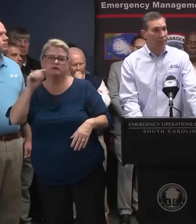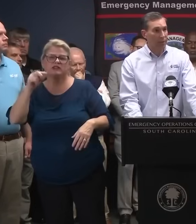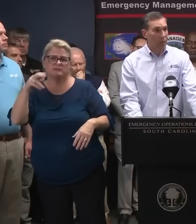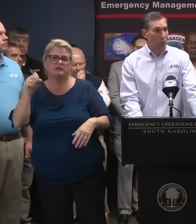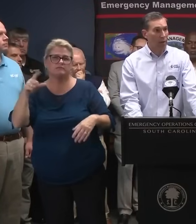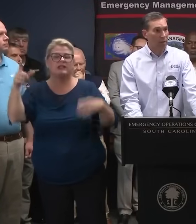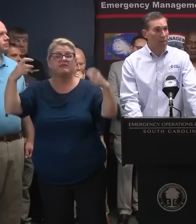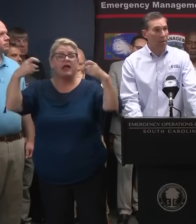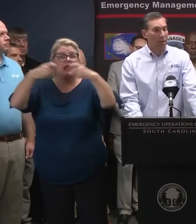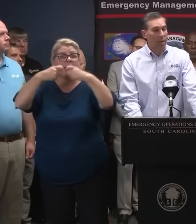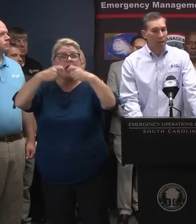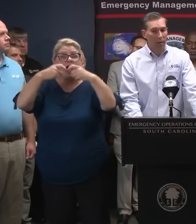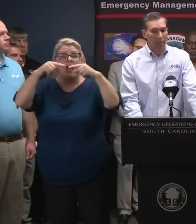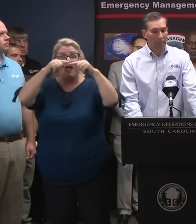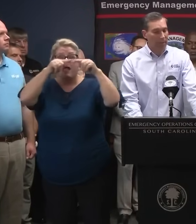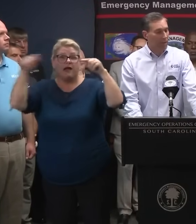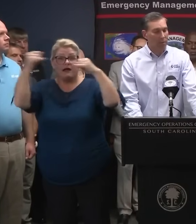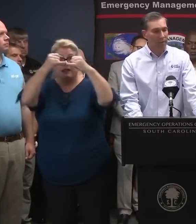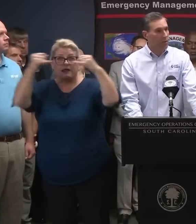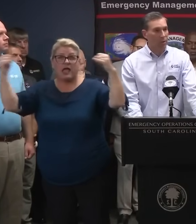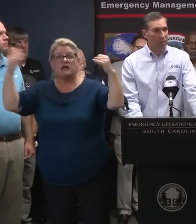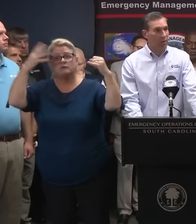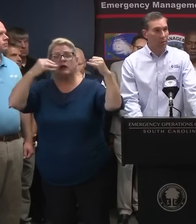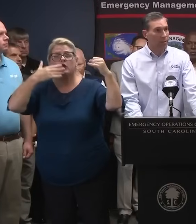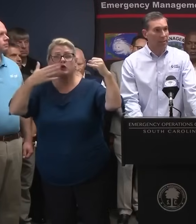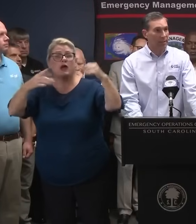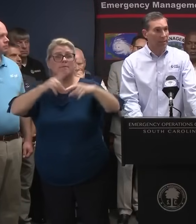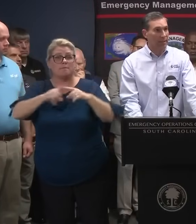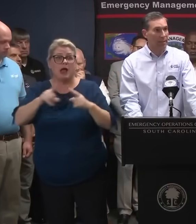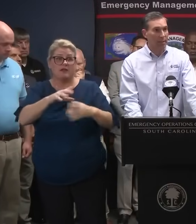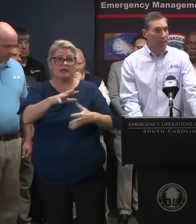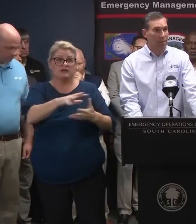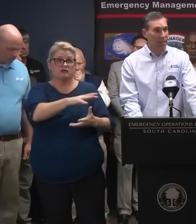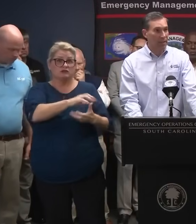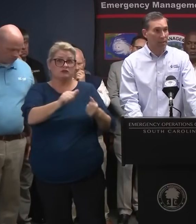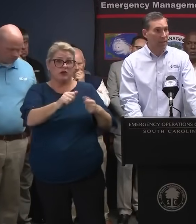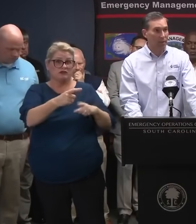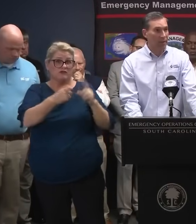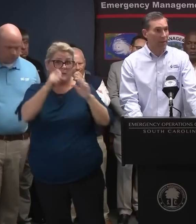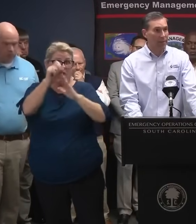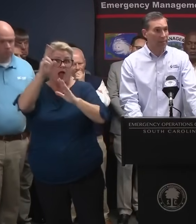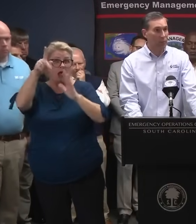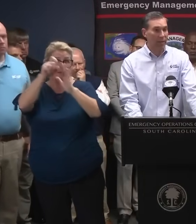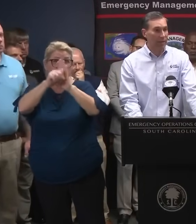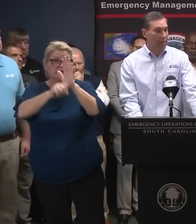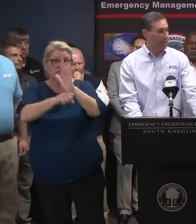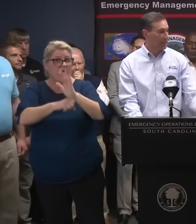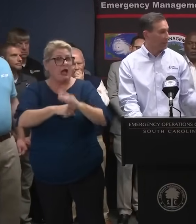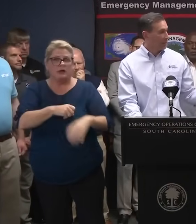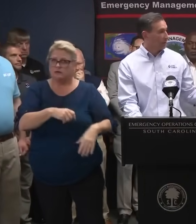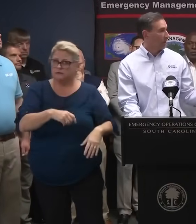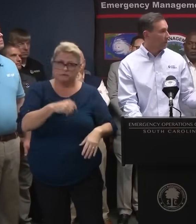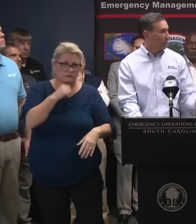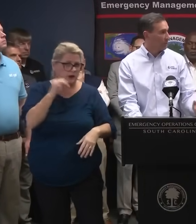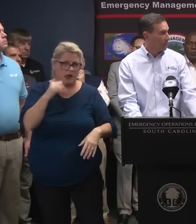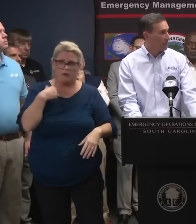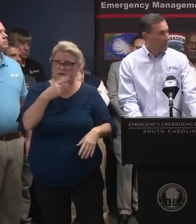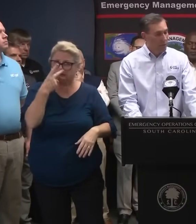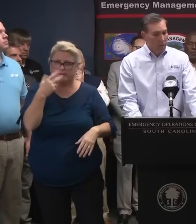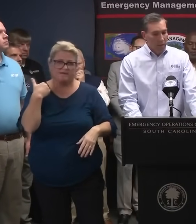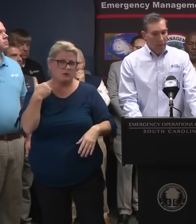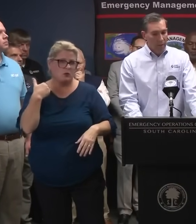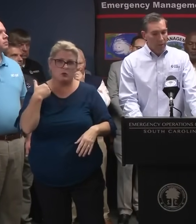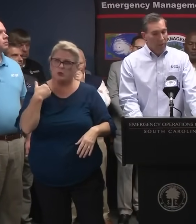lines fared well. But the level of destruction that we're seeing in the upstate is a level that we haven't seen. Governor, we